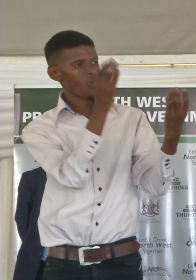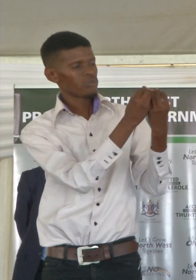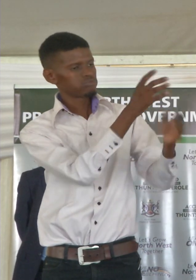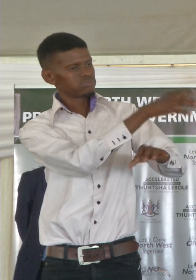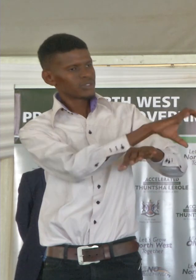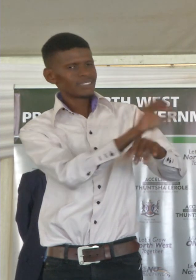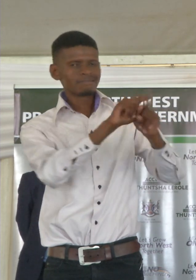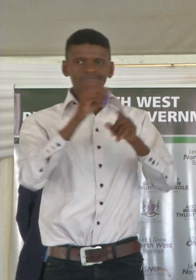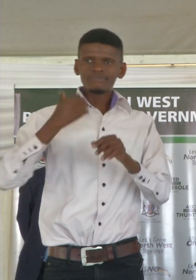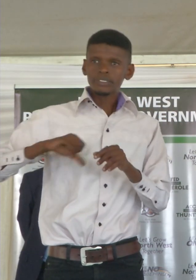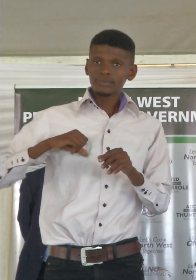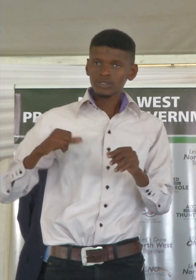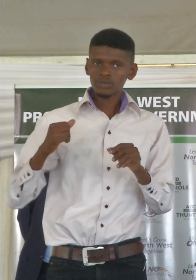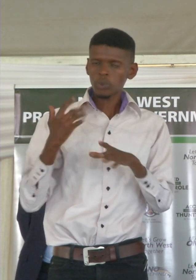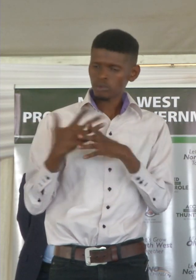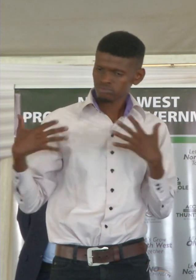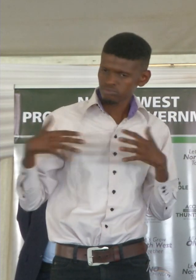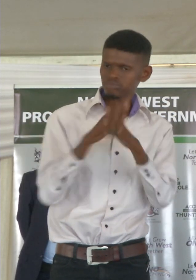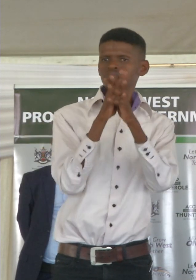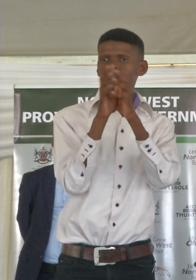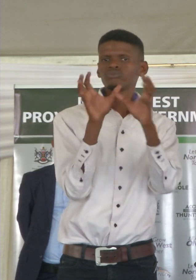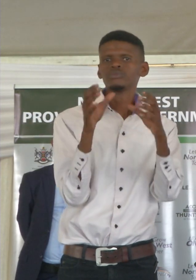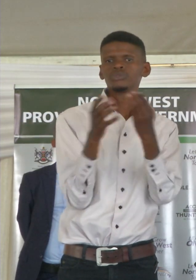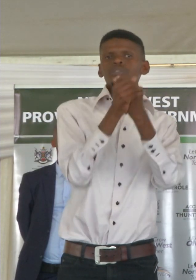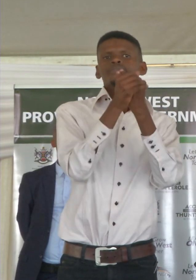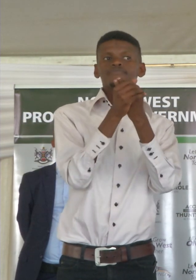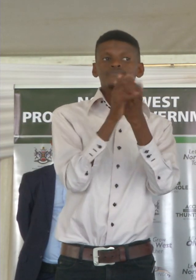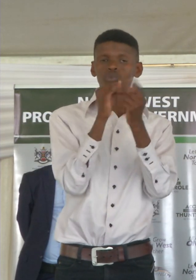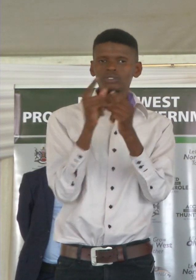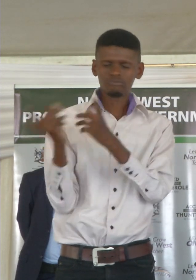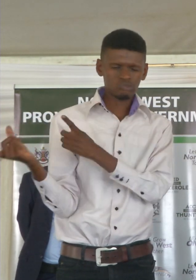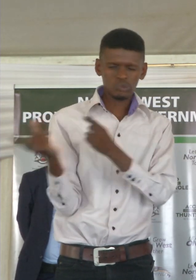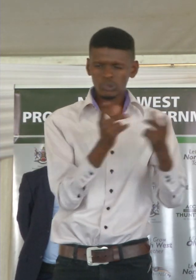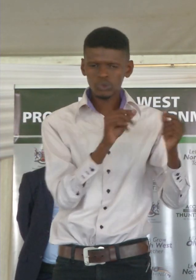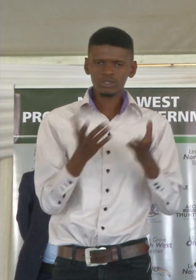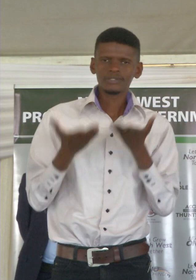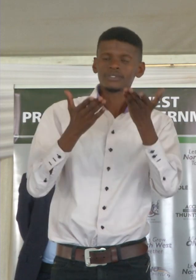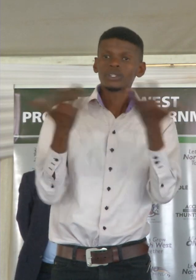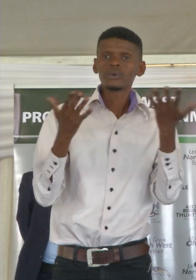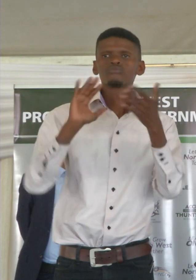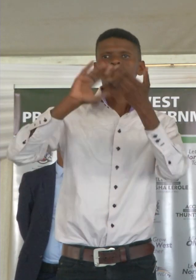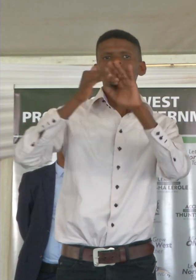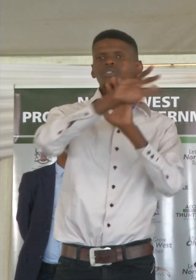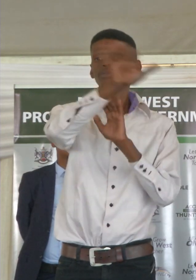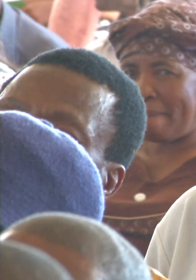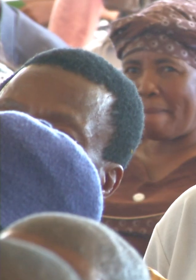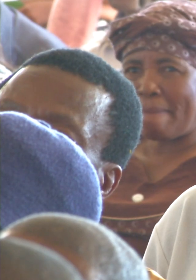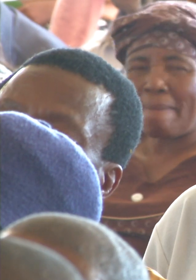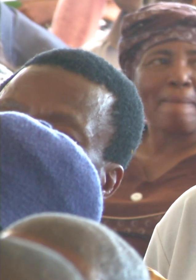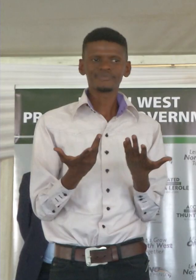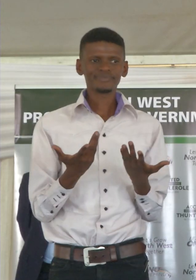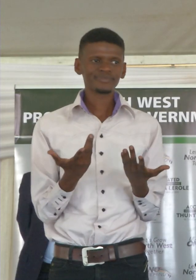province to deliver services to the people. One